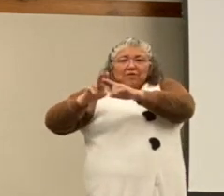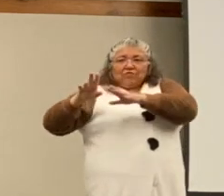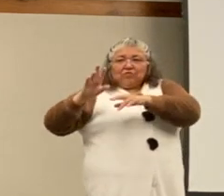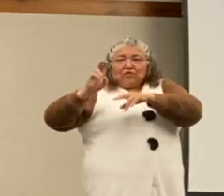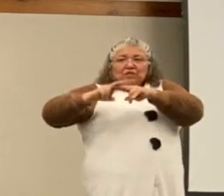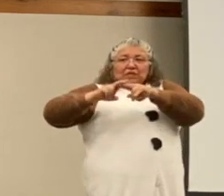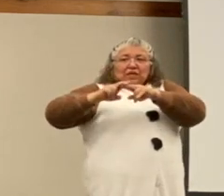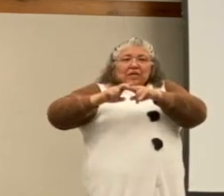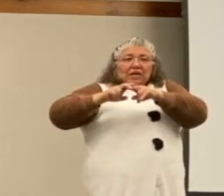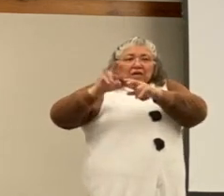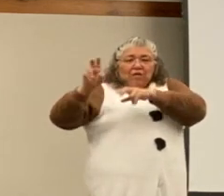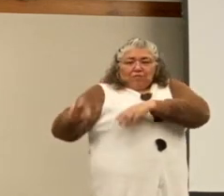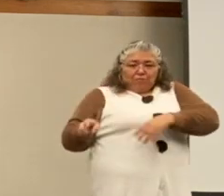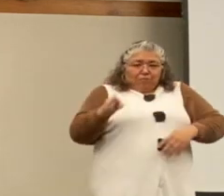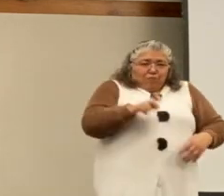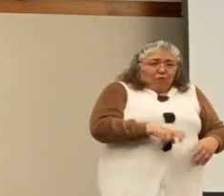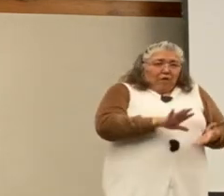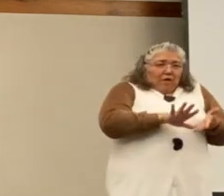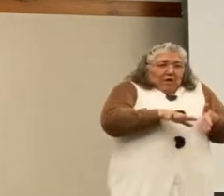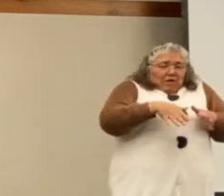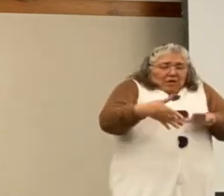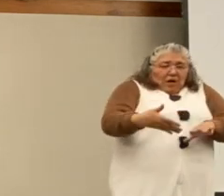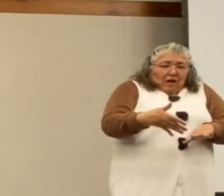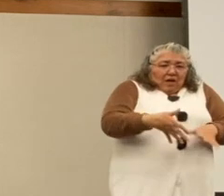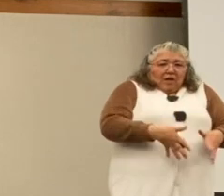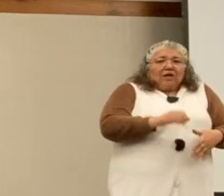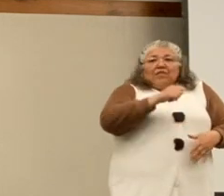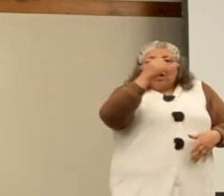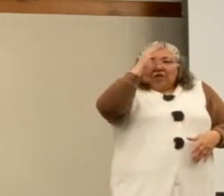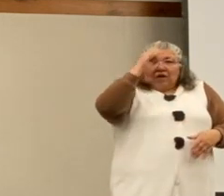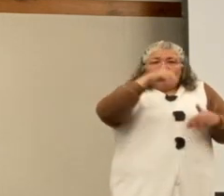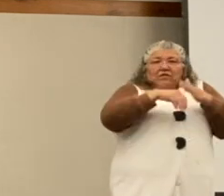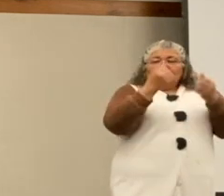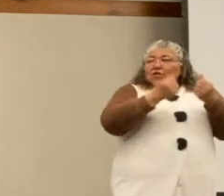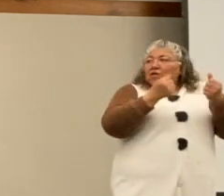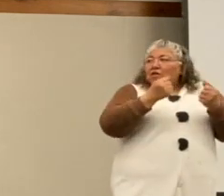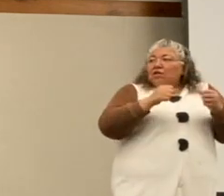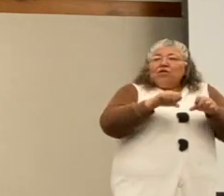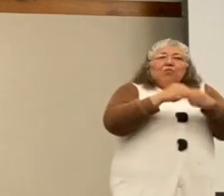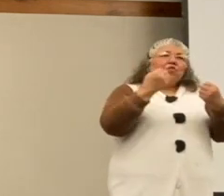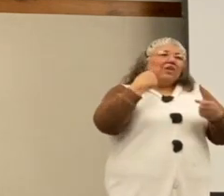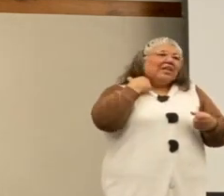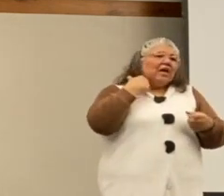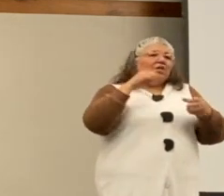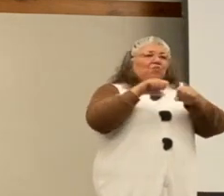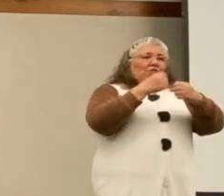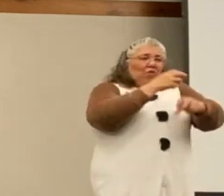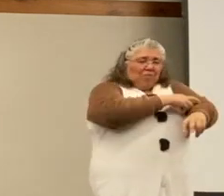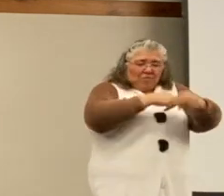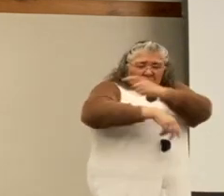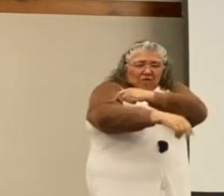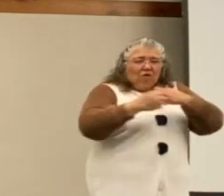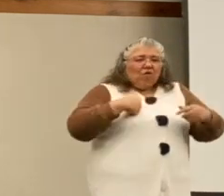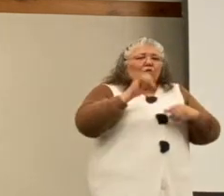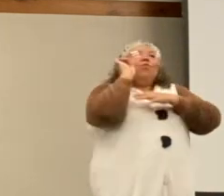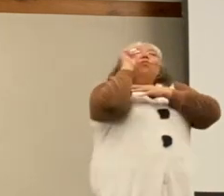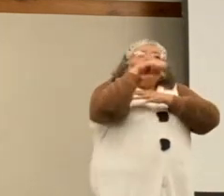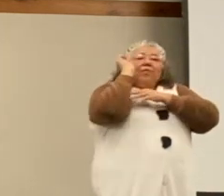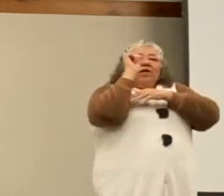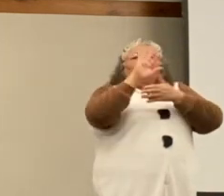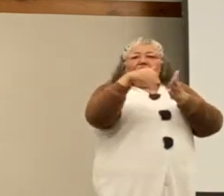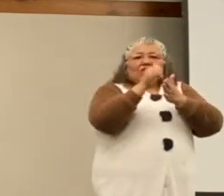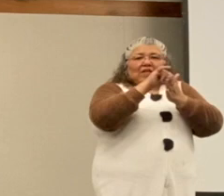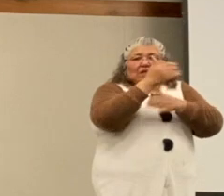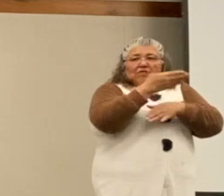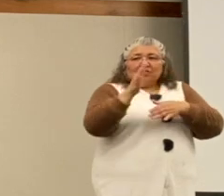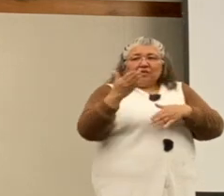landed in his lap and died. The other guys in the cars got broken necks, broken bones, whiplash, all that other stuff.